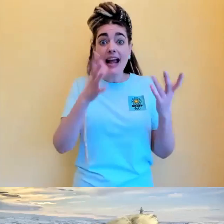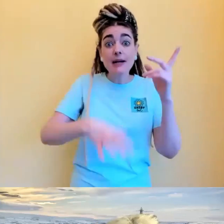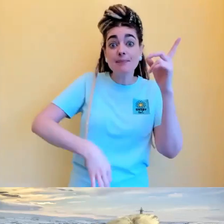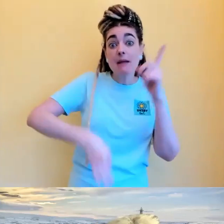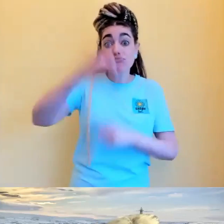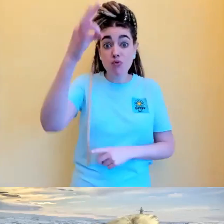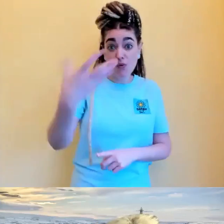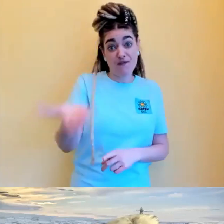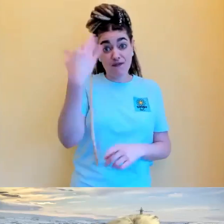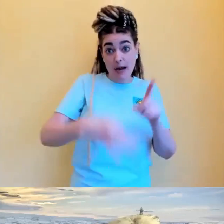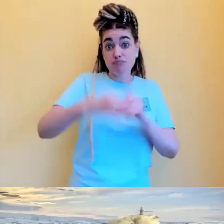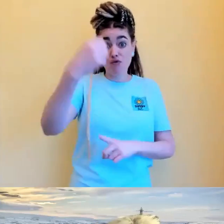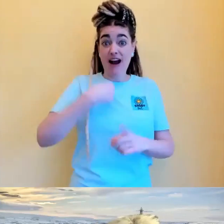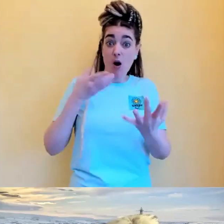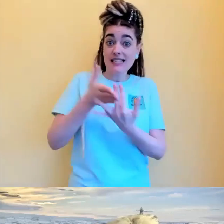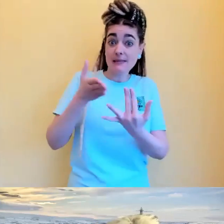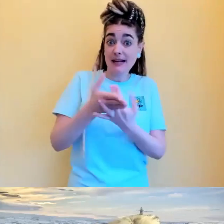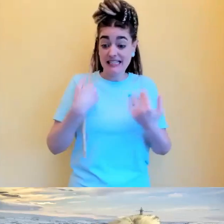accessible, he says in quotes, rooms?